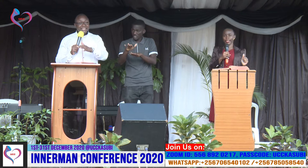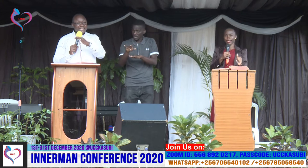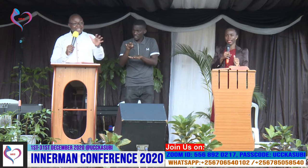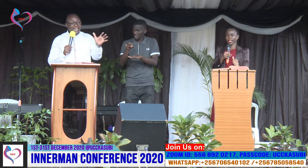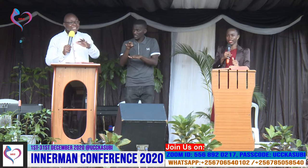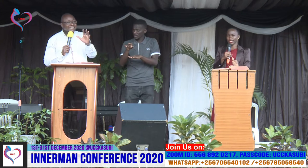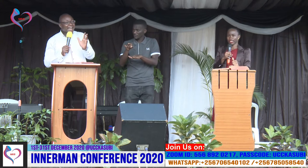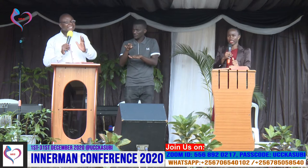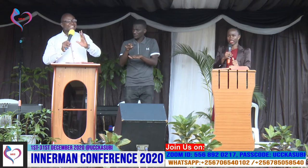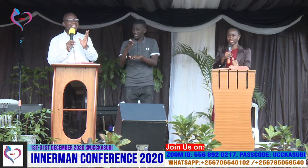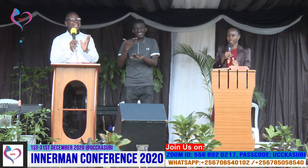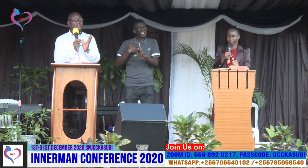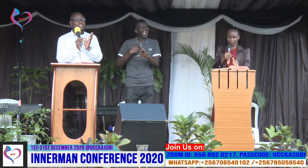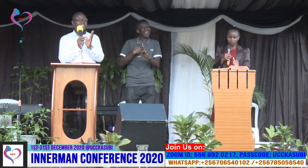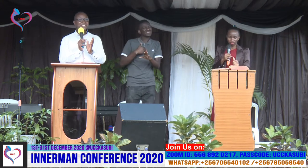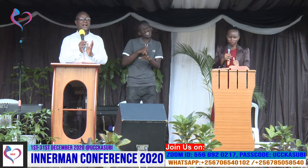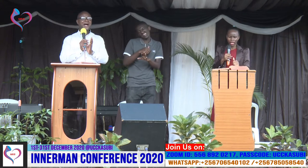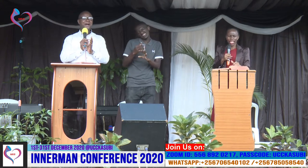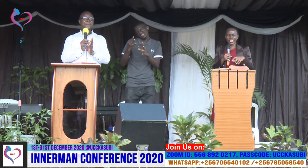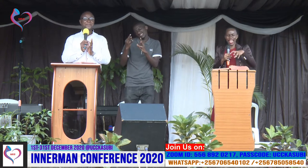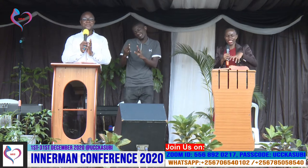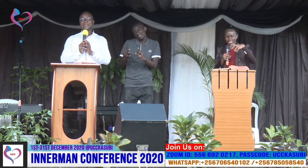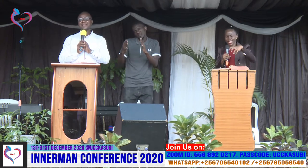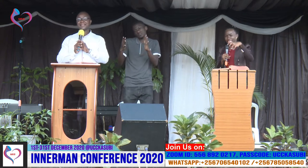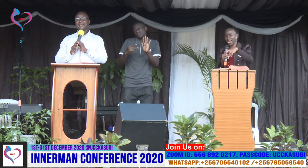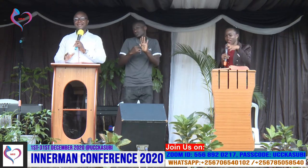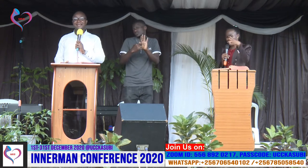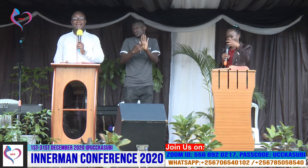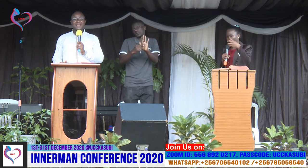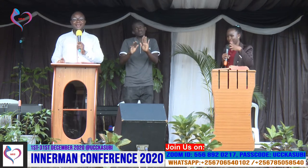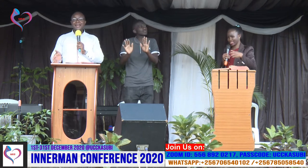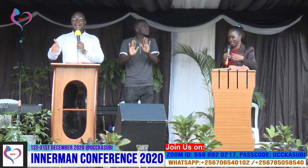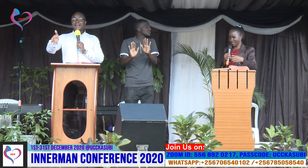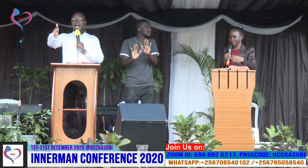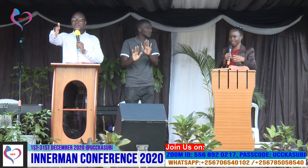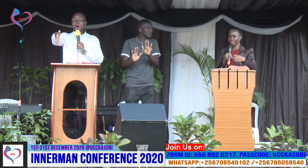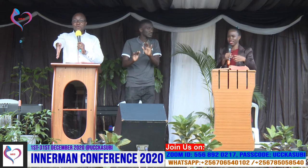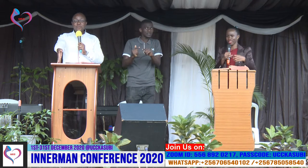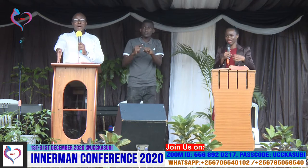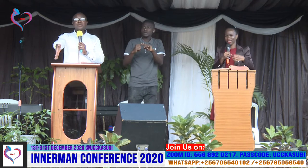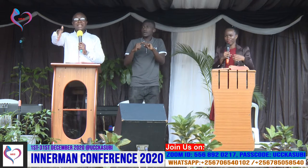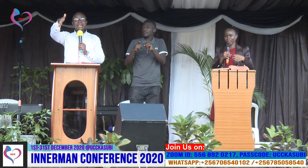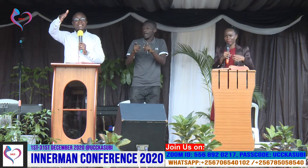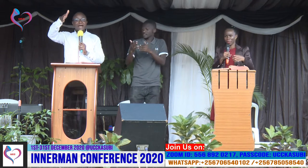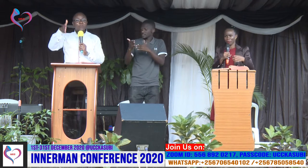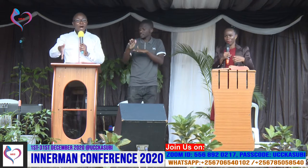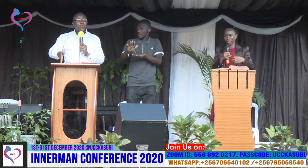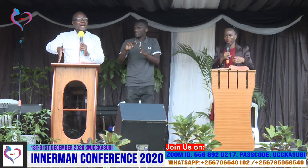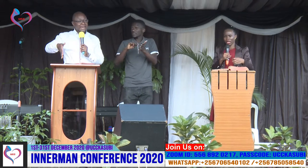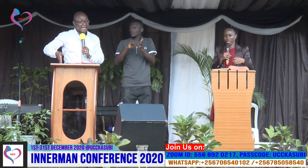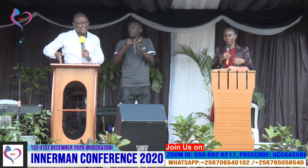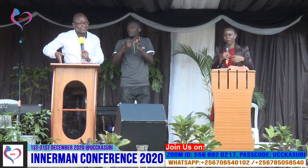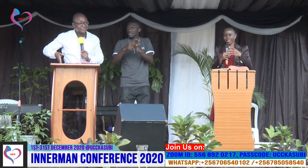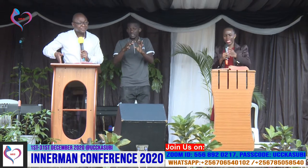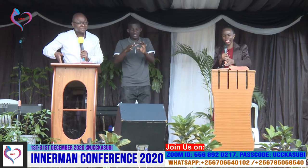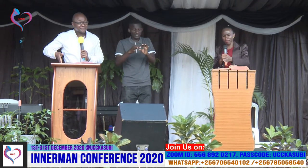death. Tekirina kirala kinene nnyo kye kiraga. It has nothing else it showcases. Naye okufa kutegeeza